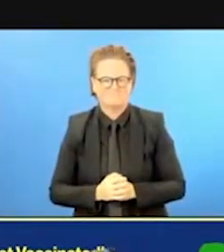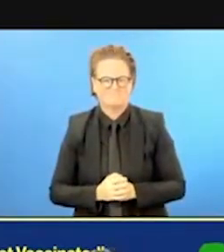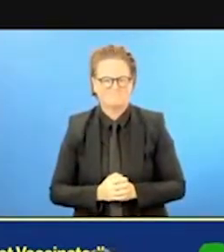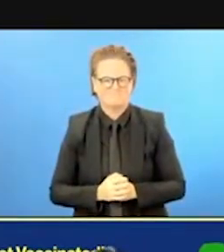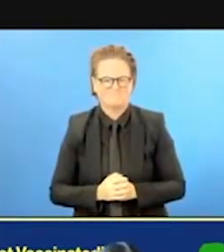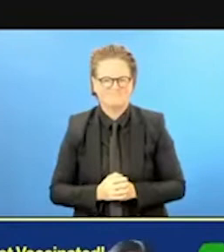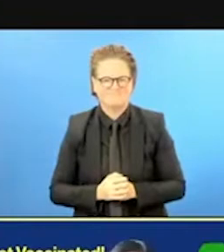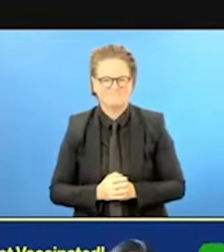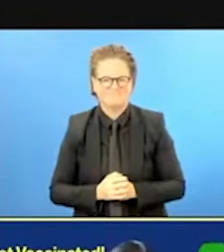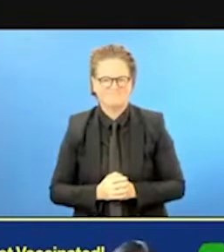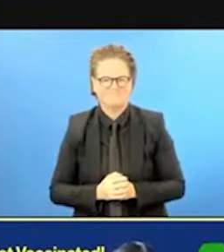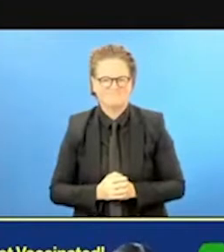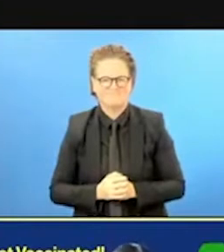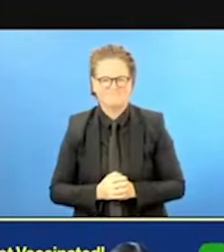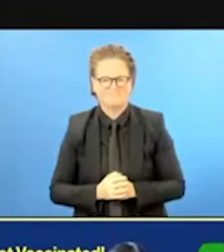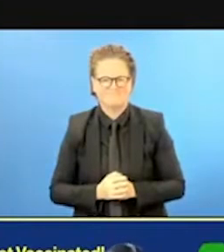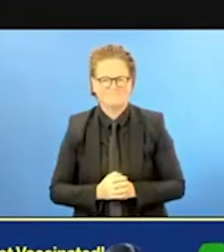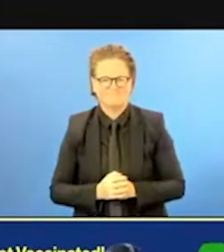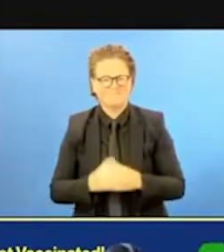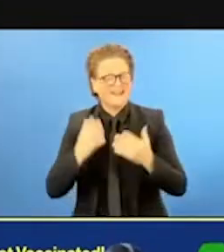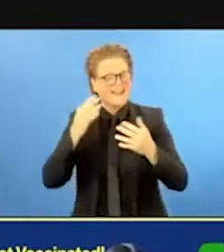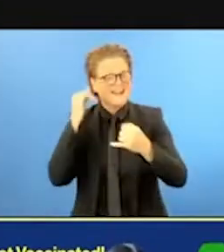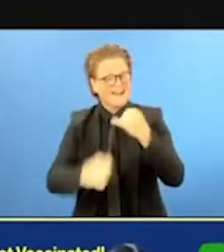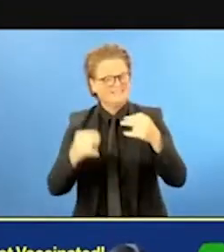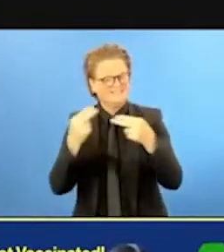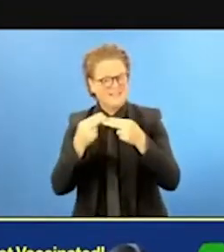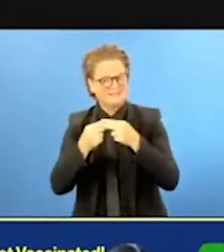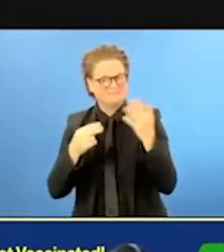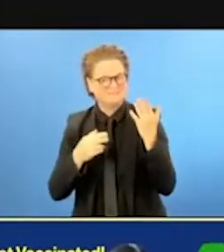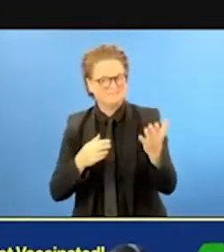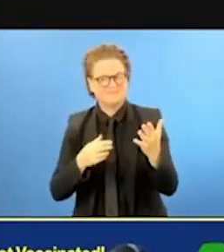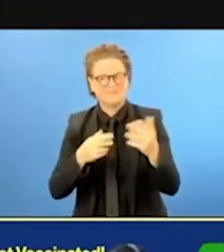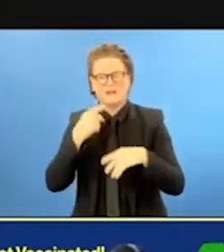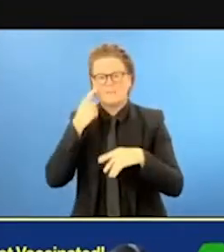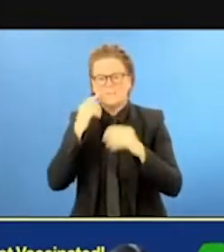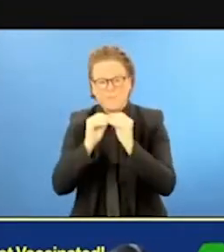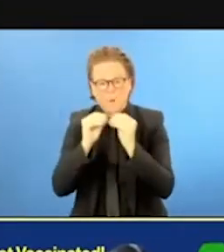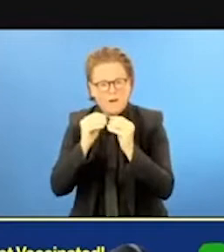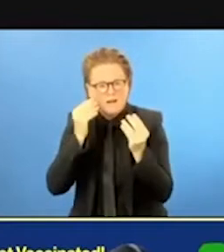So this is our final slide. Again, for more information, you can go to